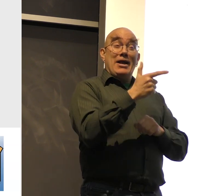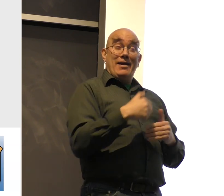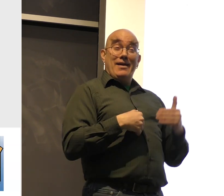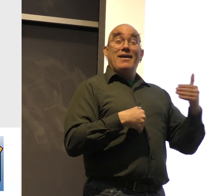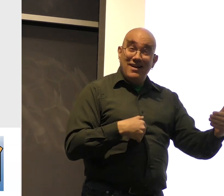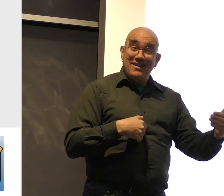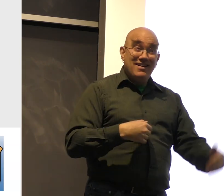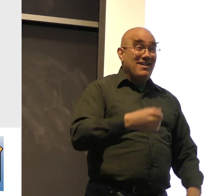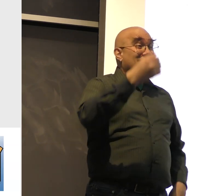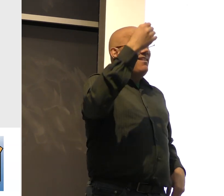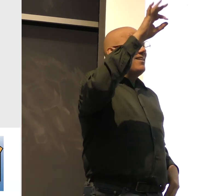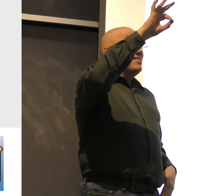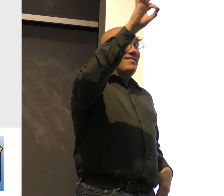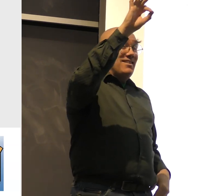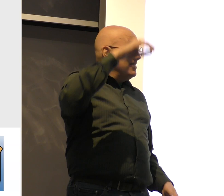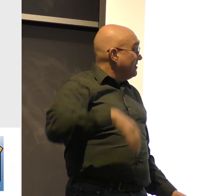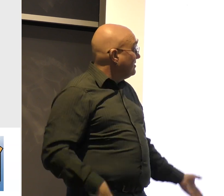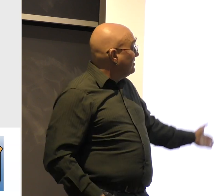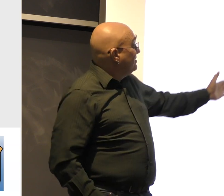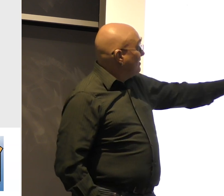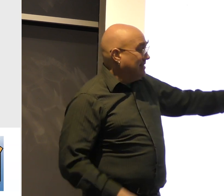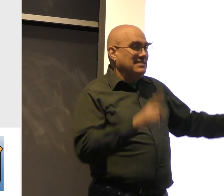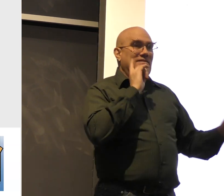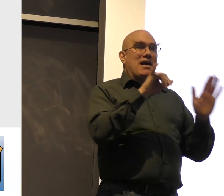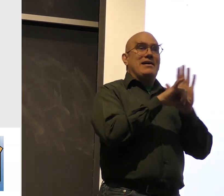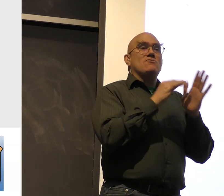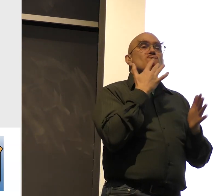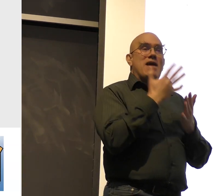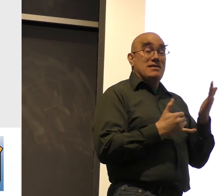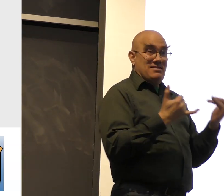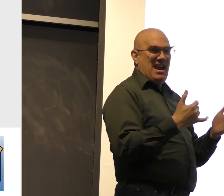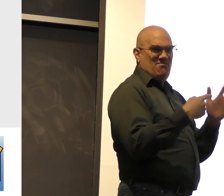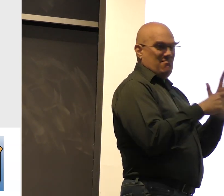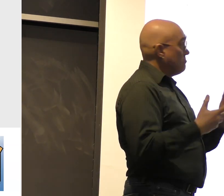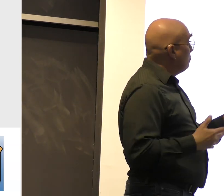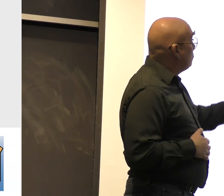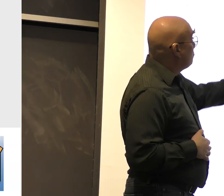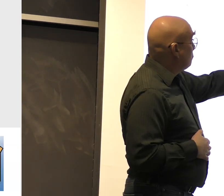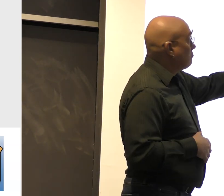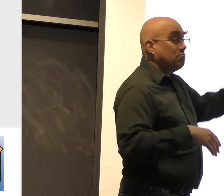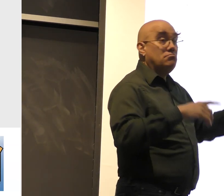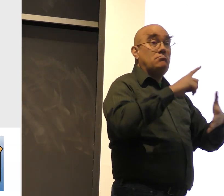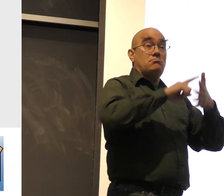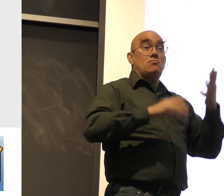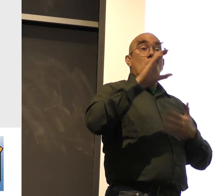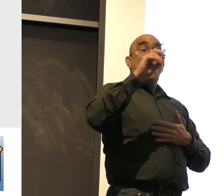And 100 years later, we have a different set of crayons, of different deaf identity. We